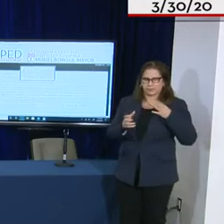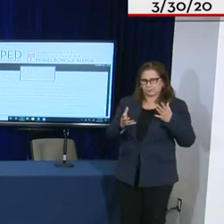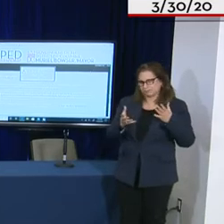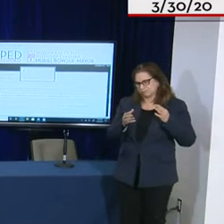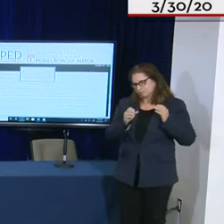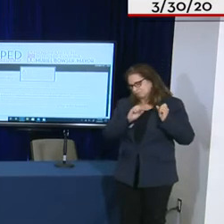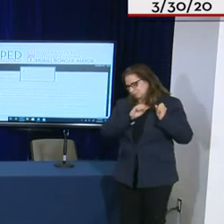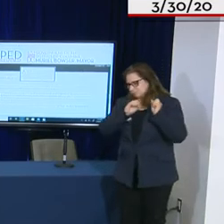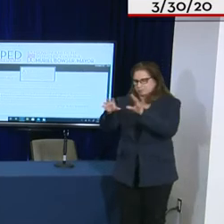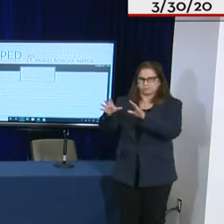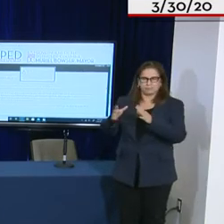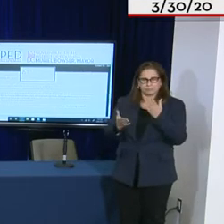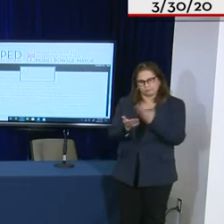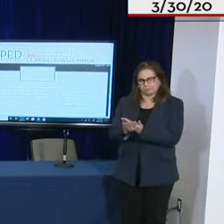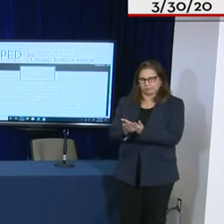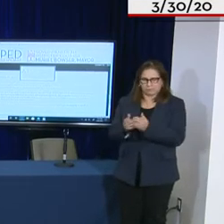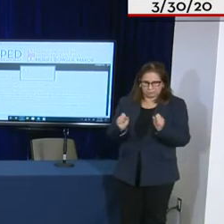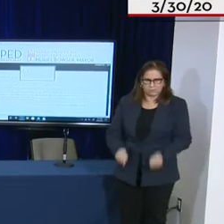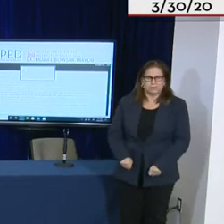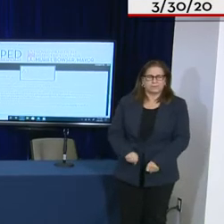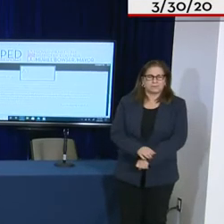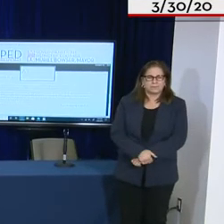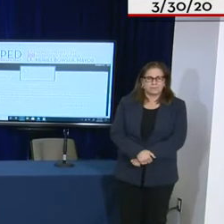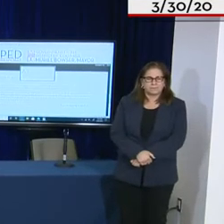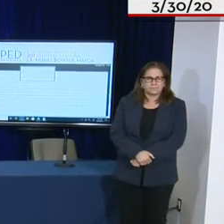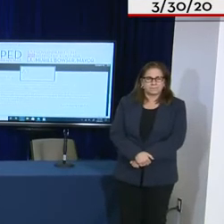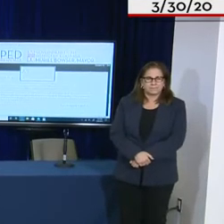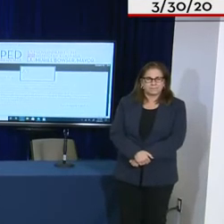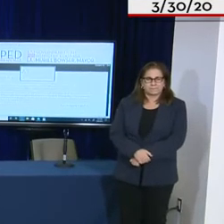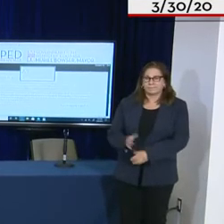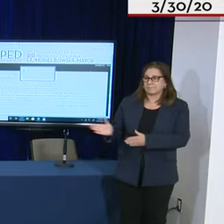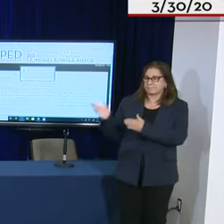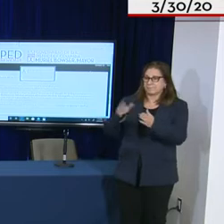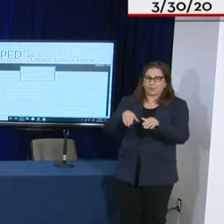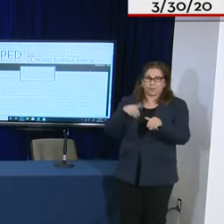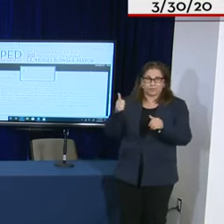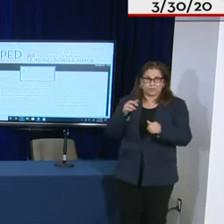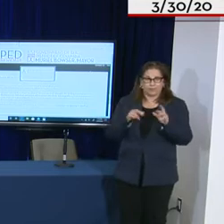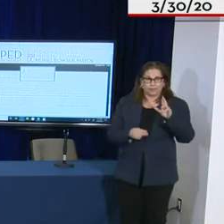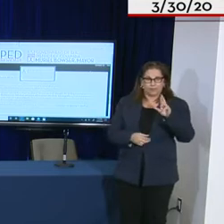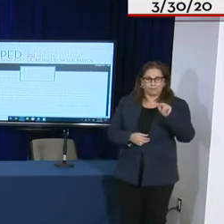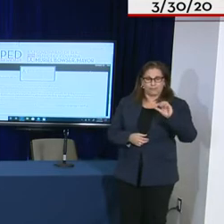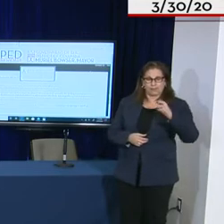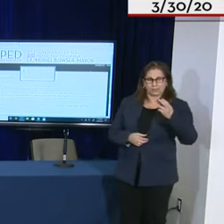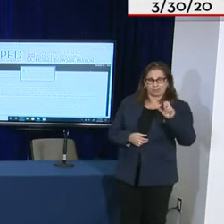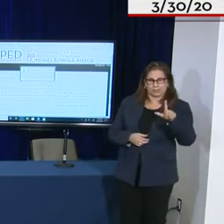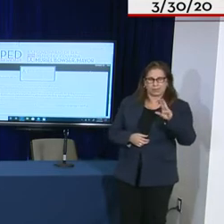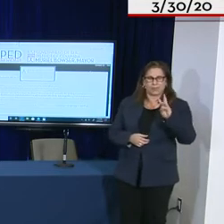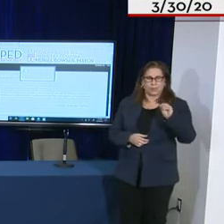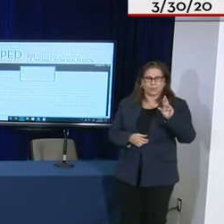All right, we're going to go to Rachel Shank in Ward 2. Rachel, you are now live. Good afternoon, Rachel.